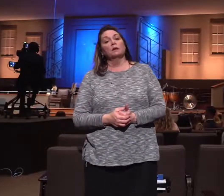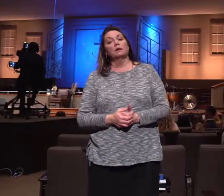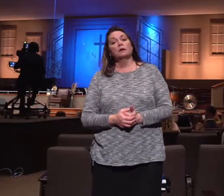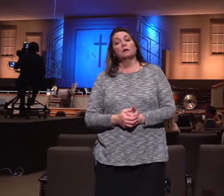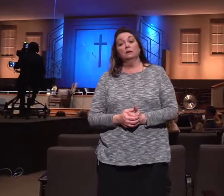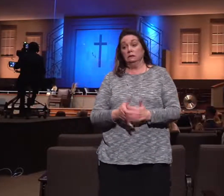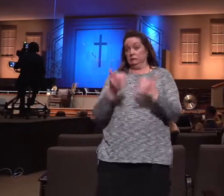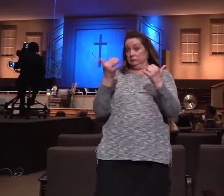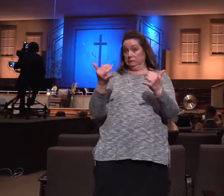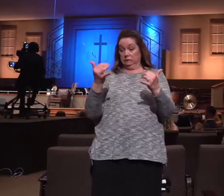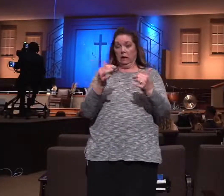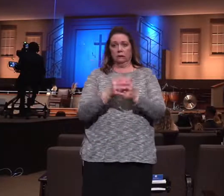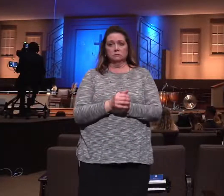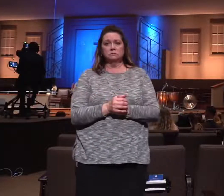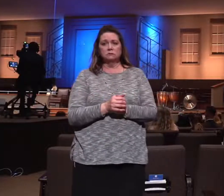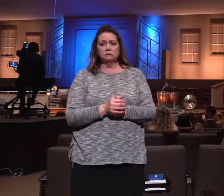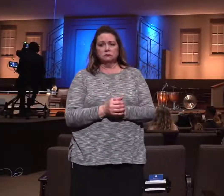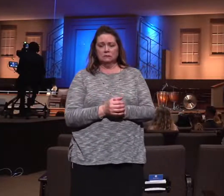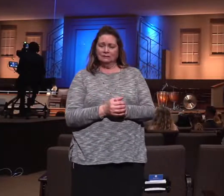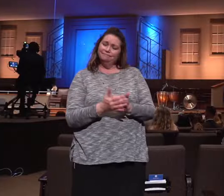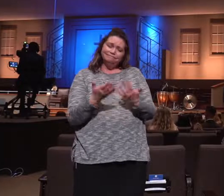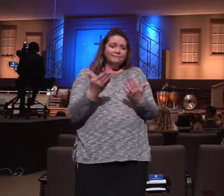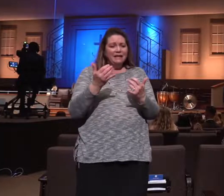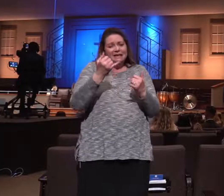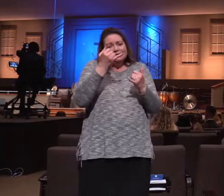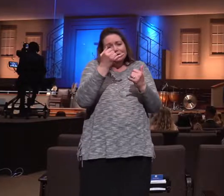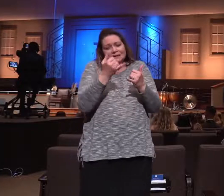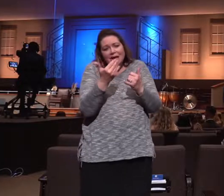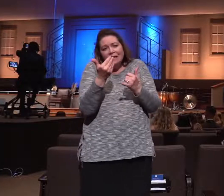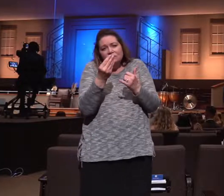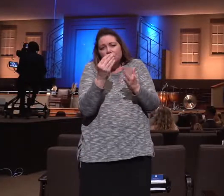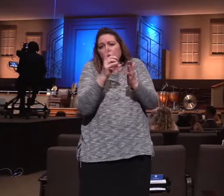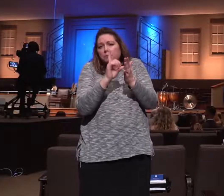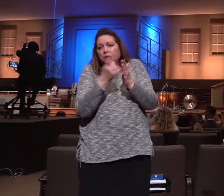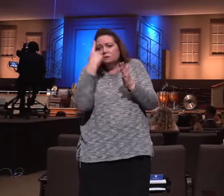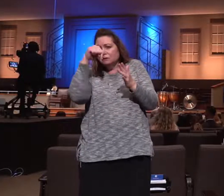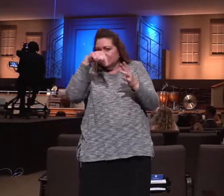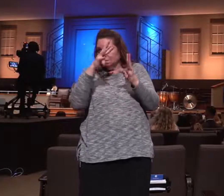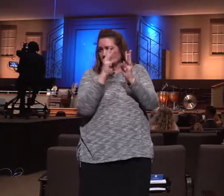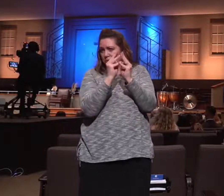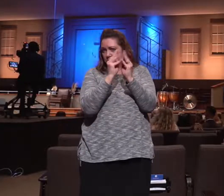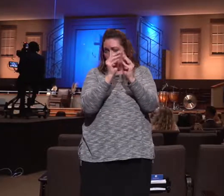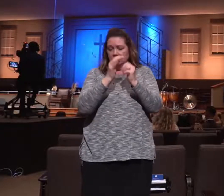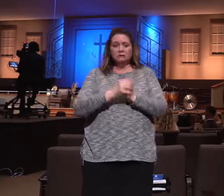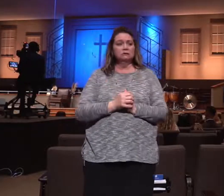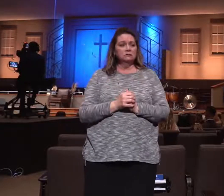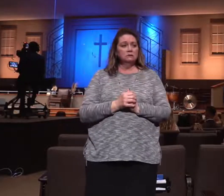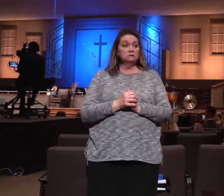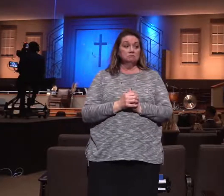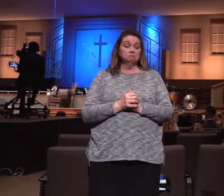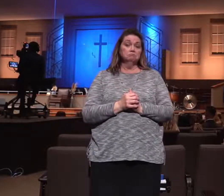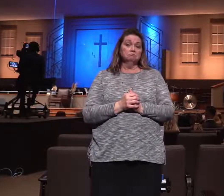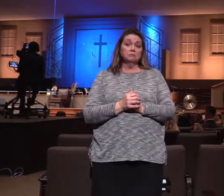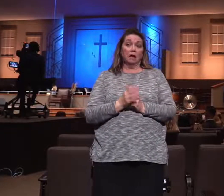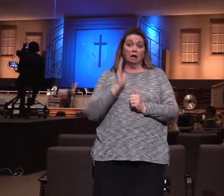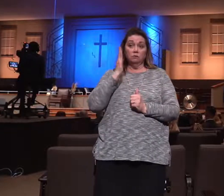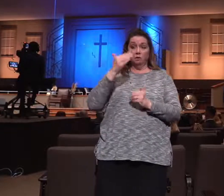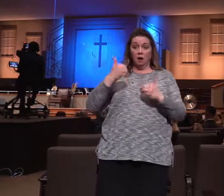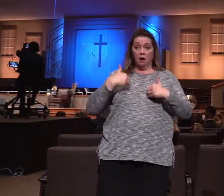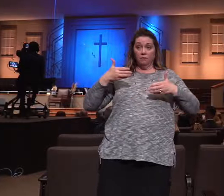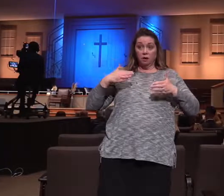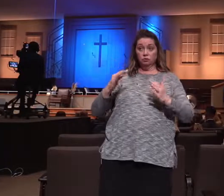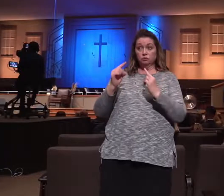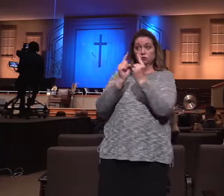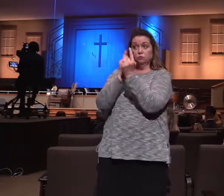Well, tonight, as we come to the closing moments of our conference, we'll have an opportunity in just a moment to meet all of